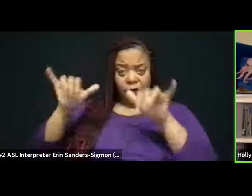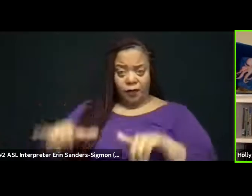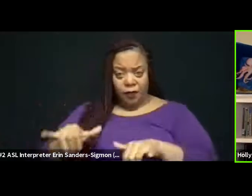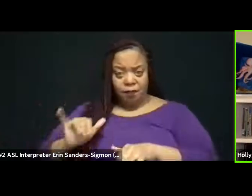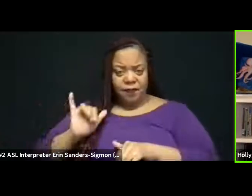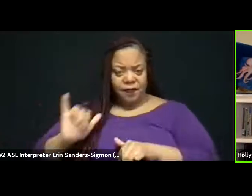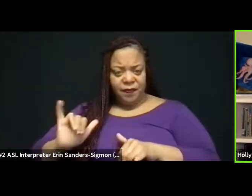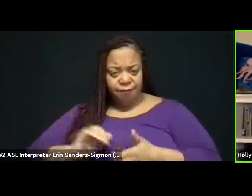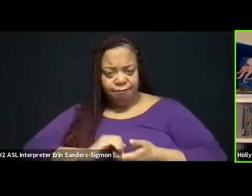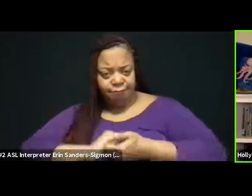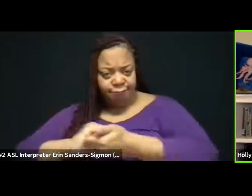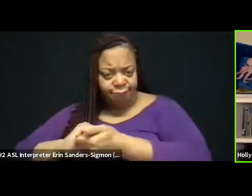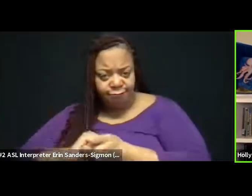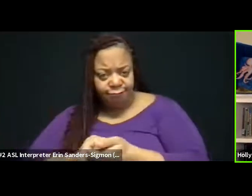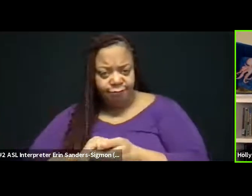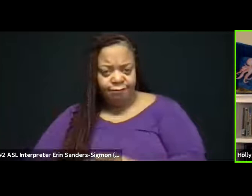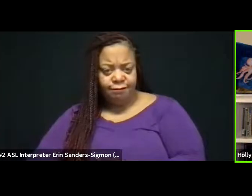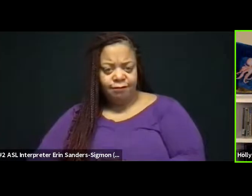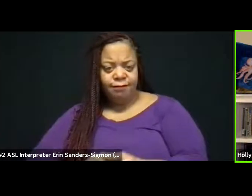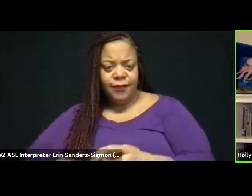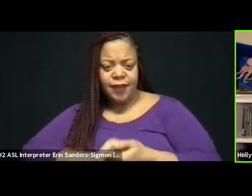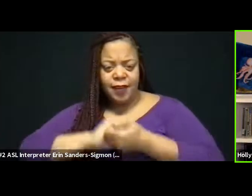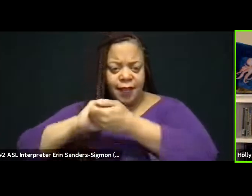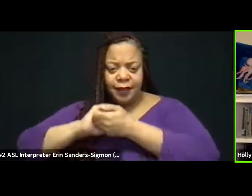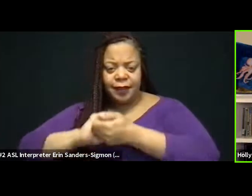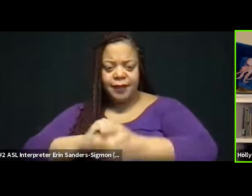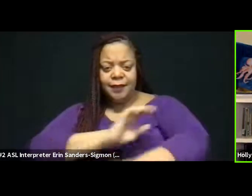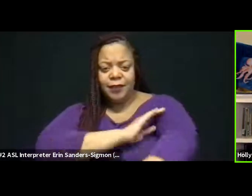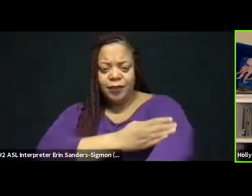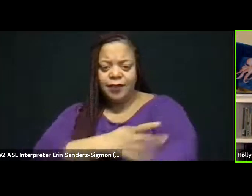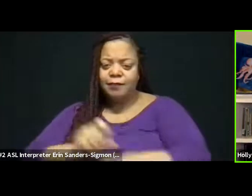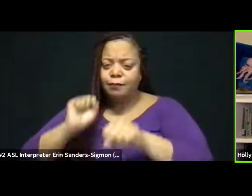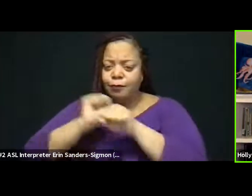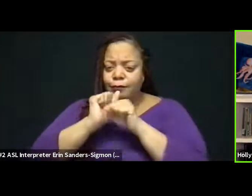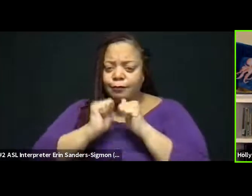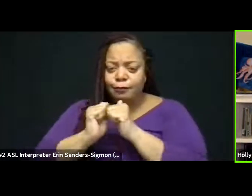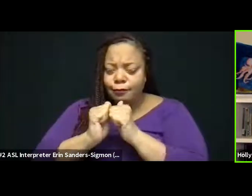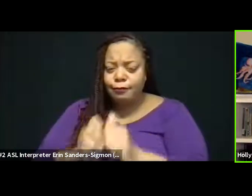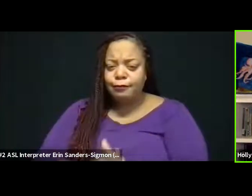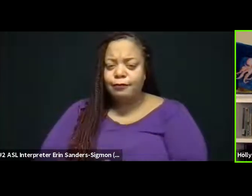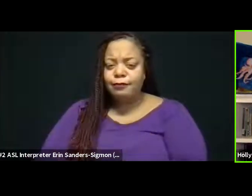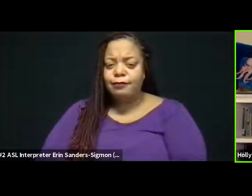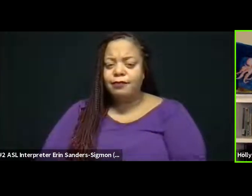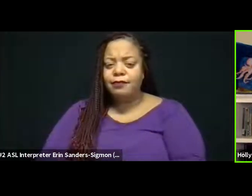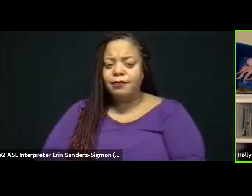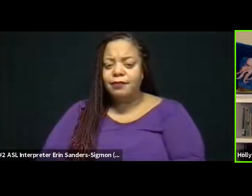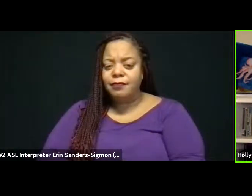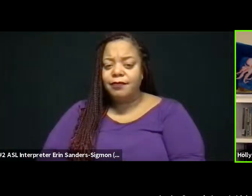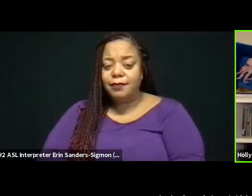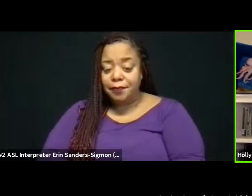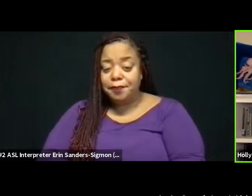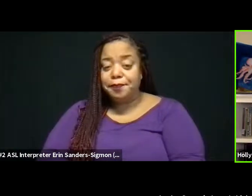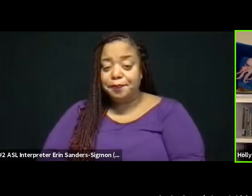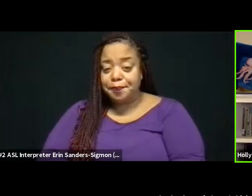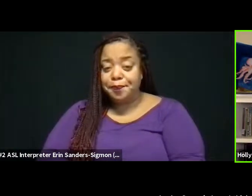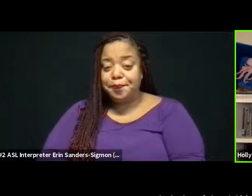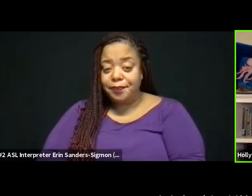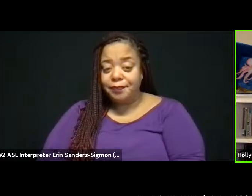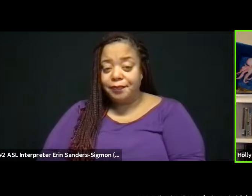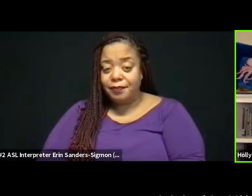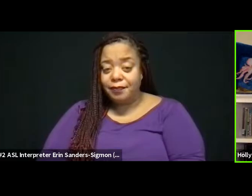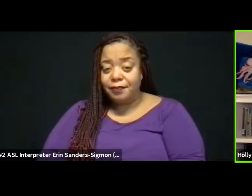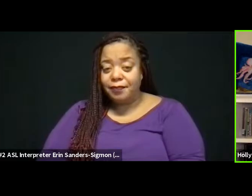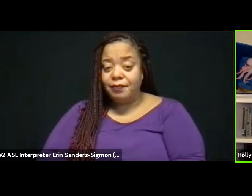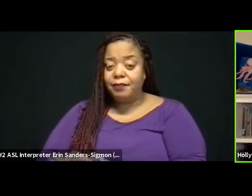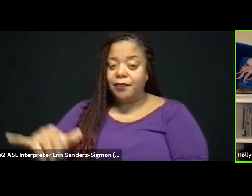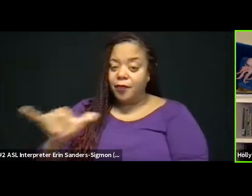structures. So I do all of these things in my classroom and then at the same time, trying to look at these overarching structures. So putting